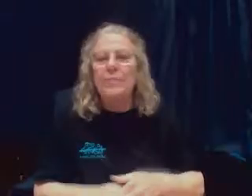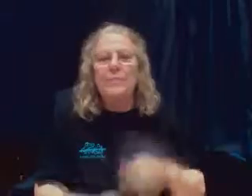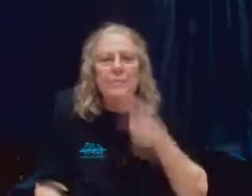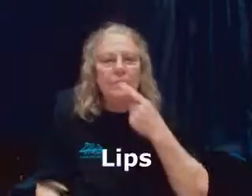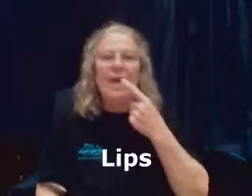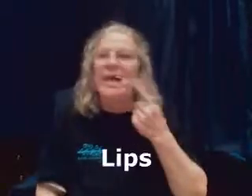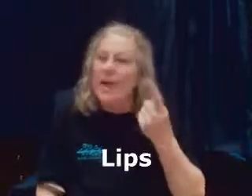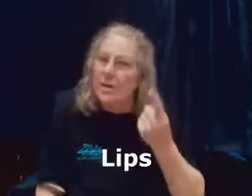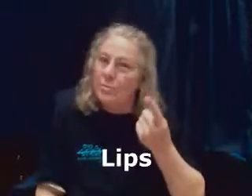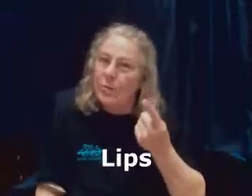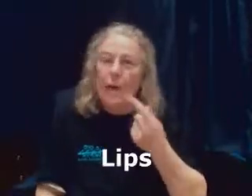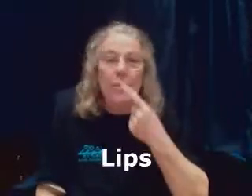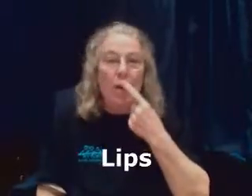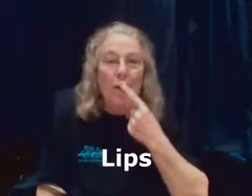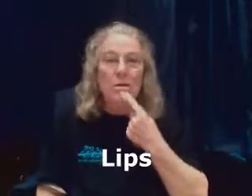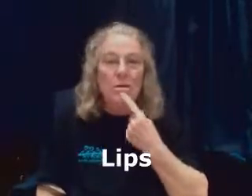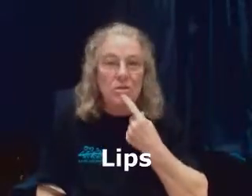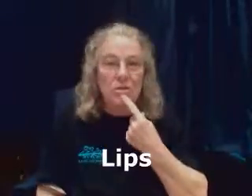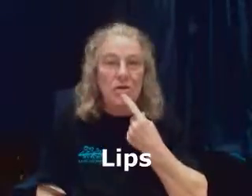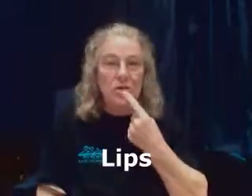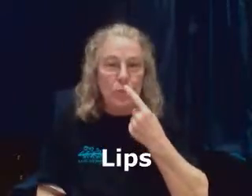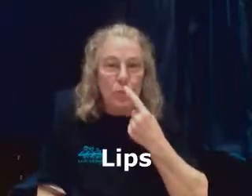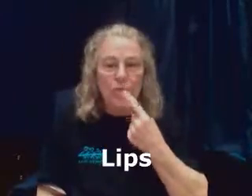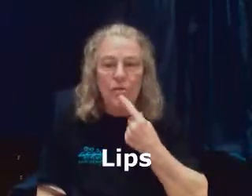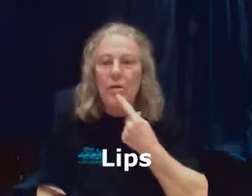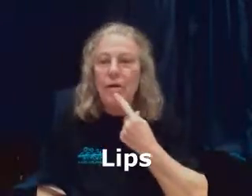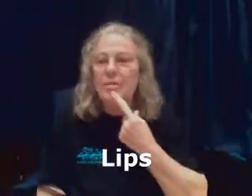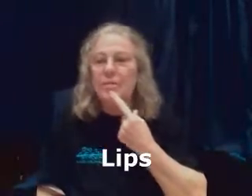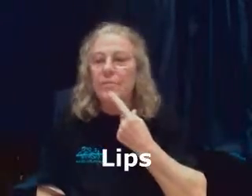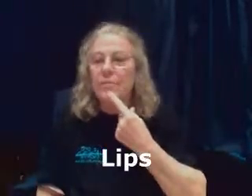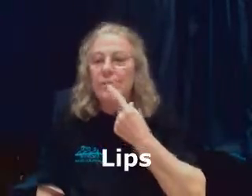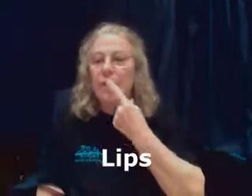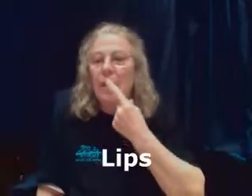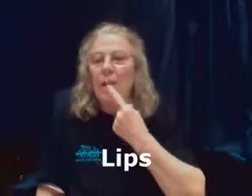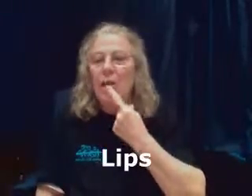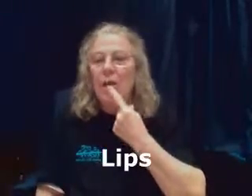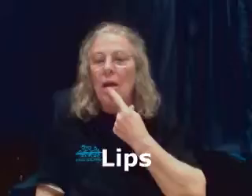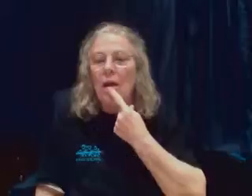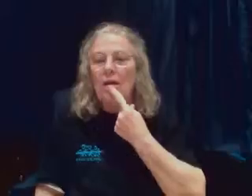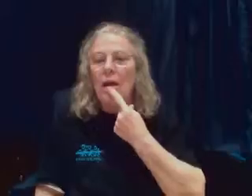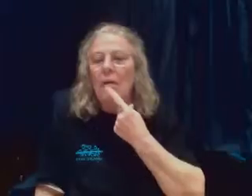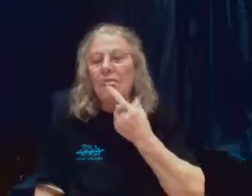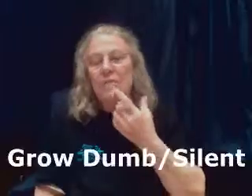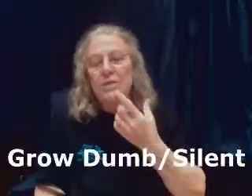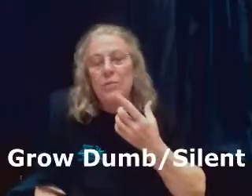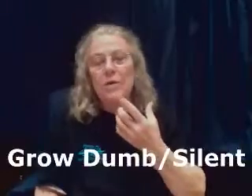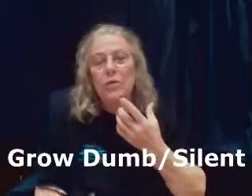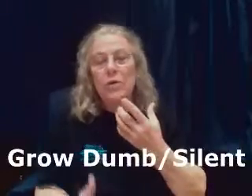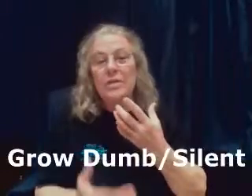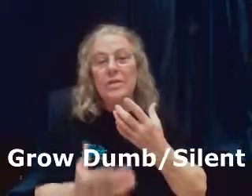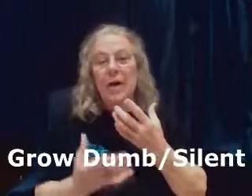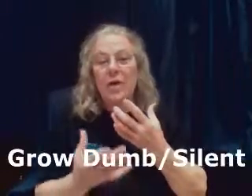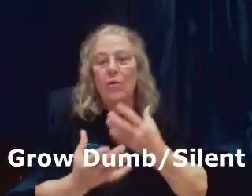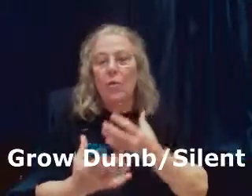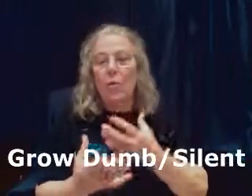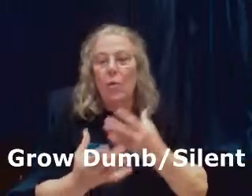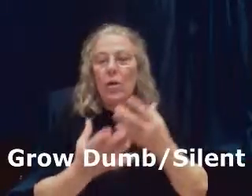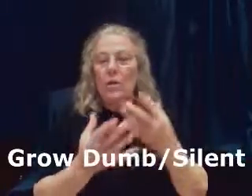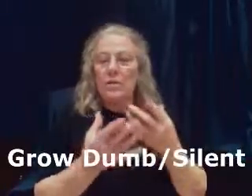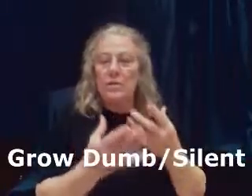Lips, again, body part, just touch both of your lips. Now, this one is going to say grow